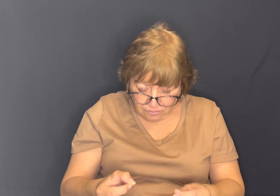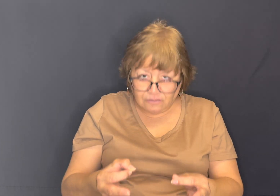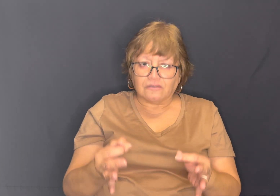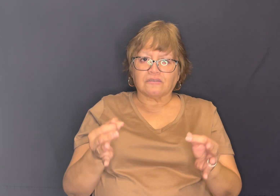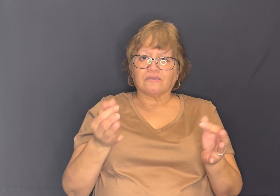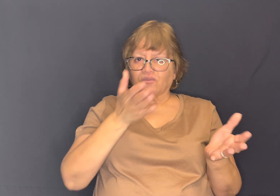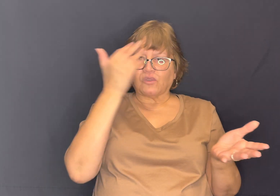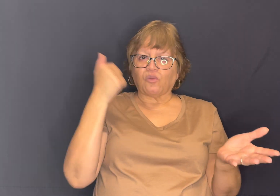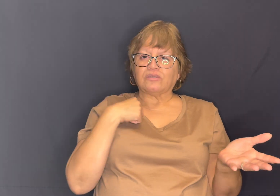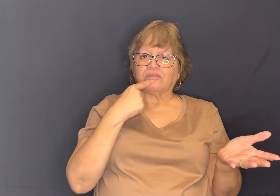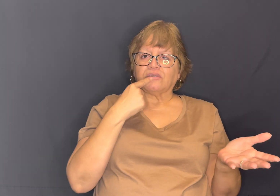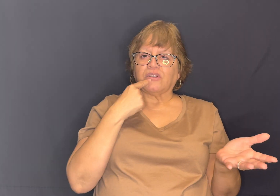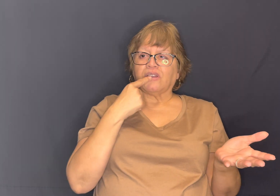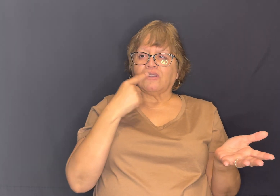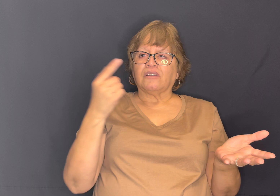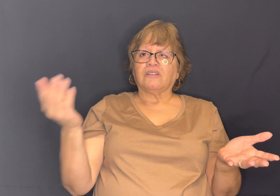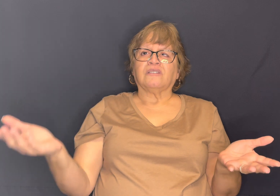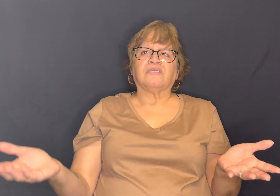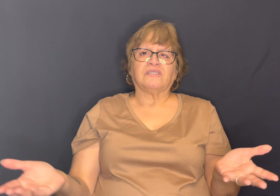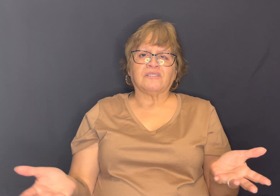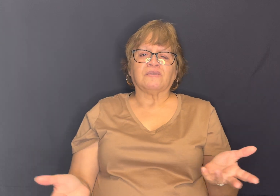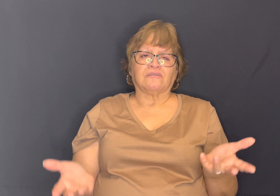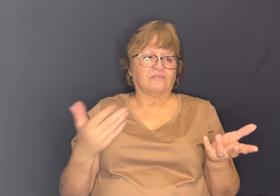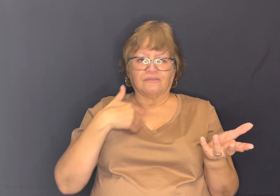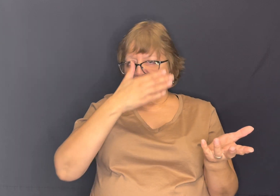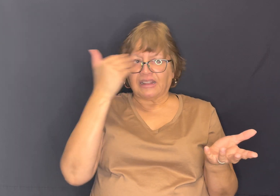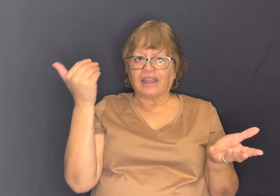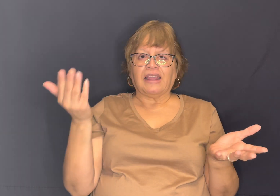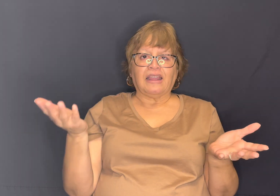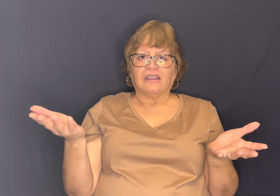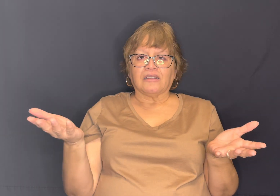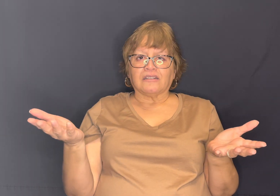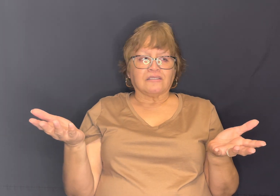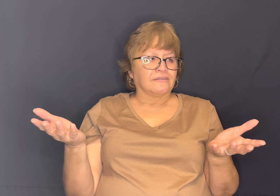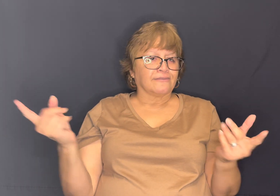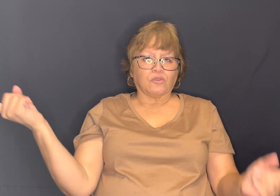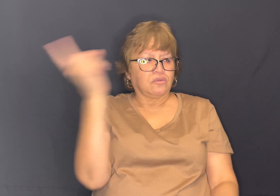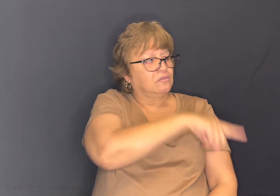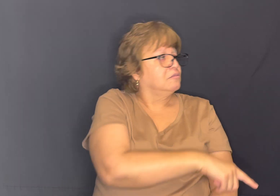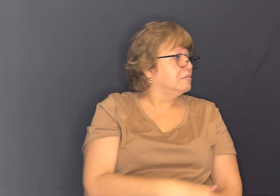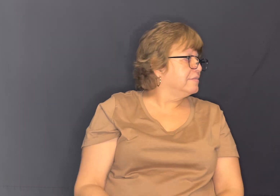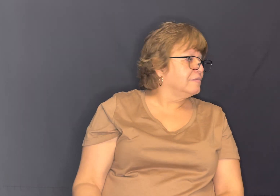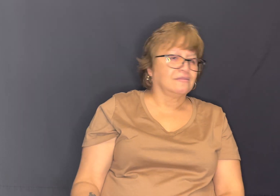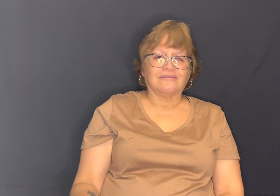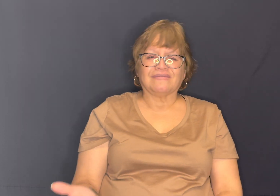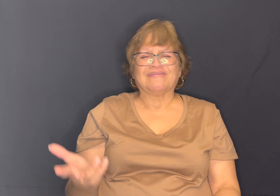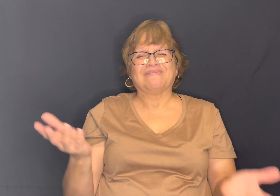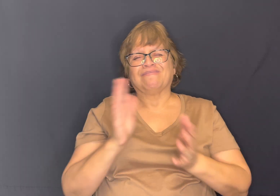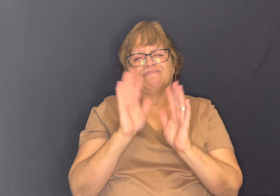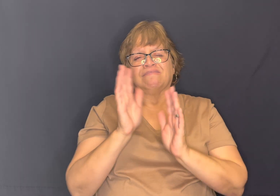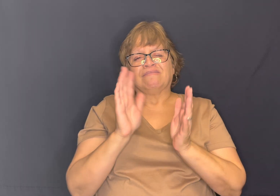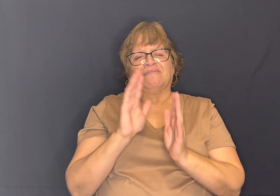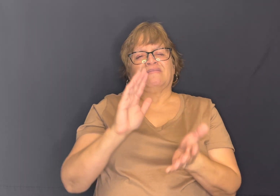off their conversation because they're looking away and they'll forget what they were talking about. Just go right on